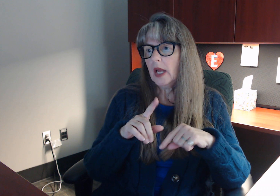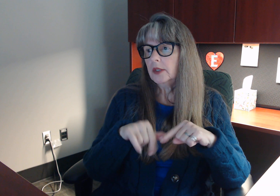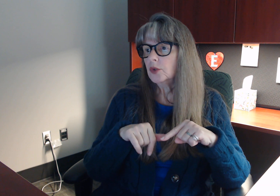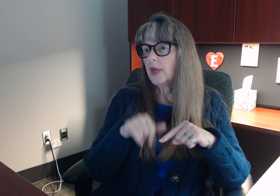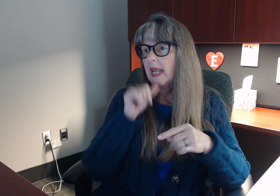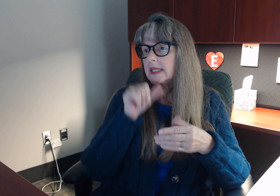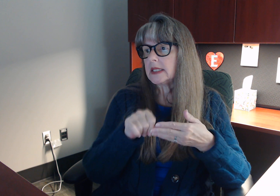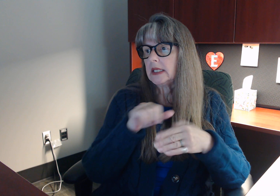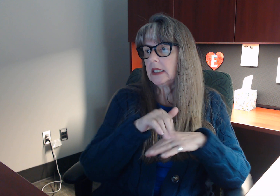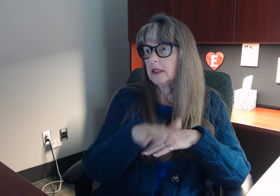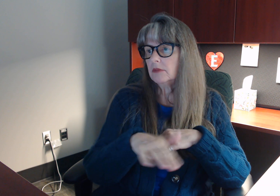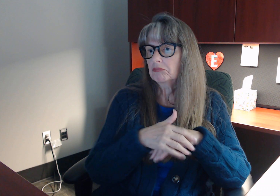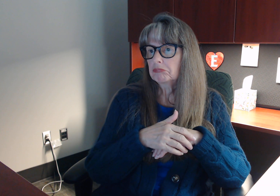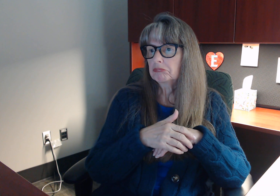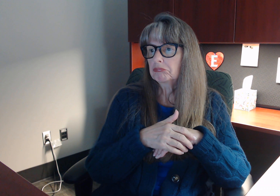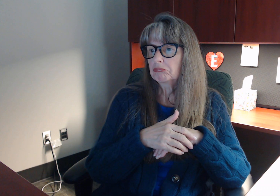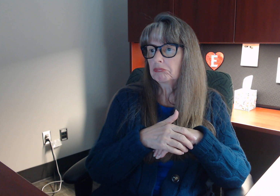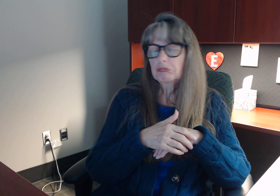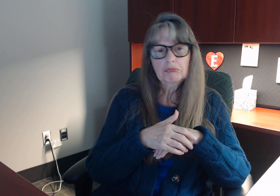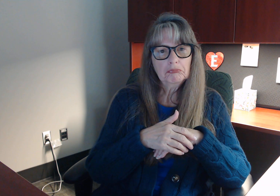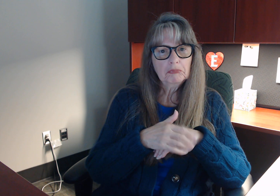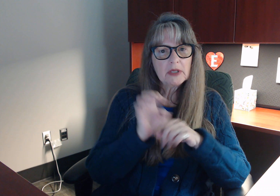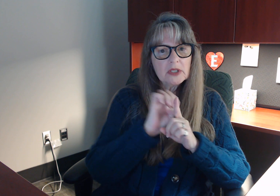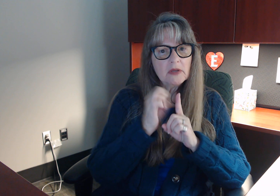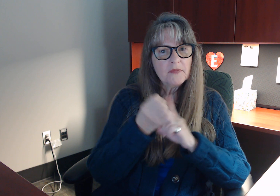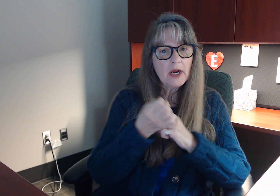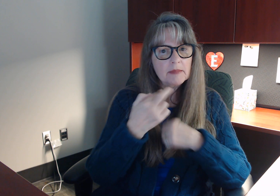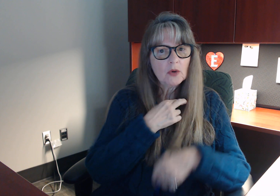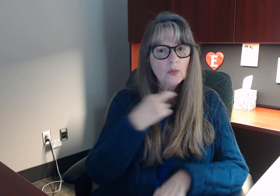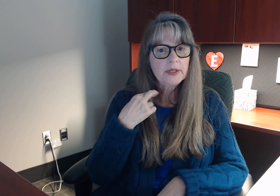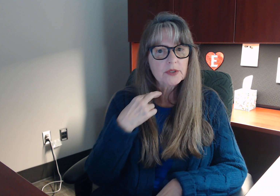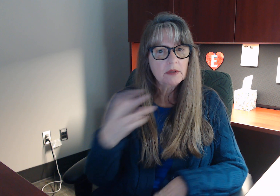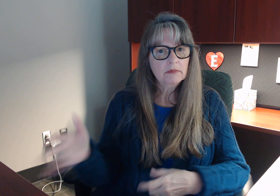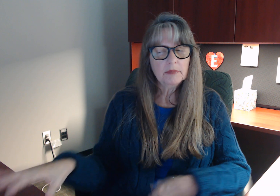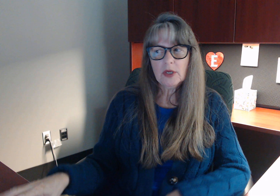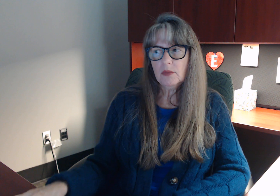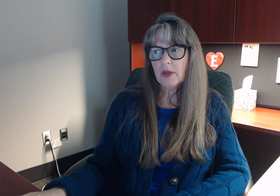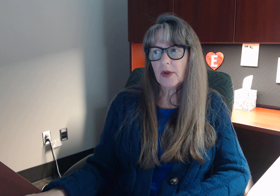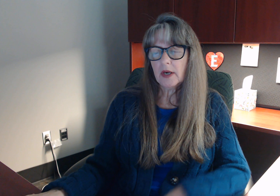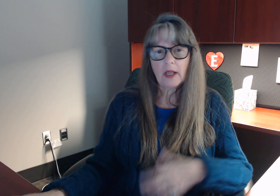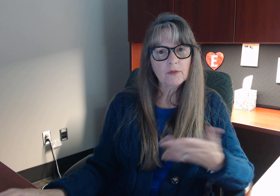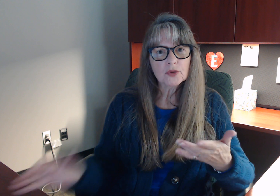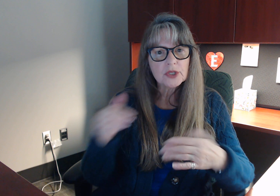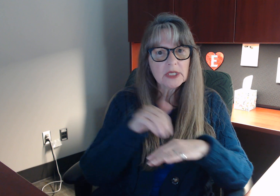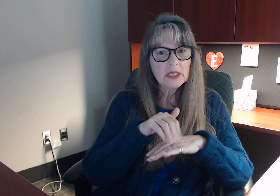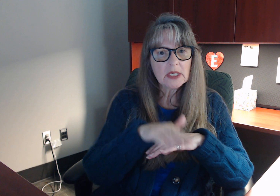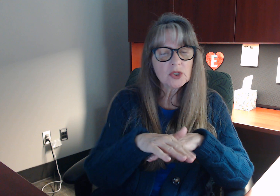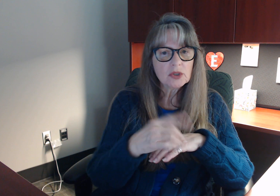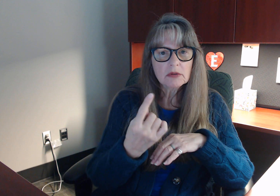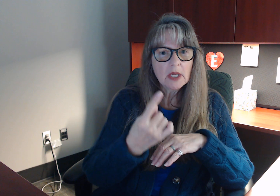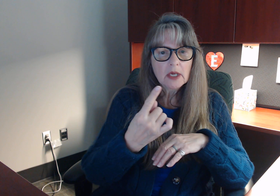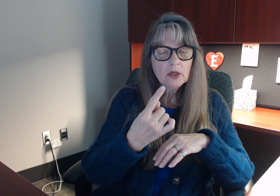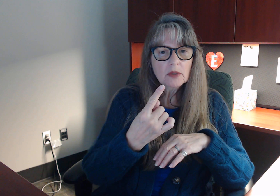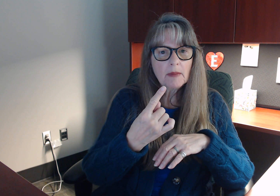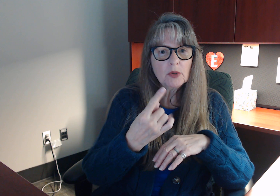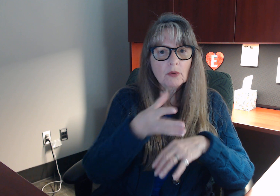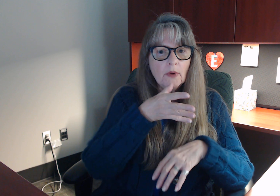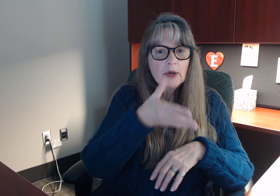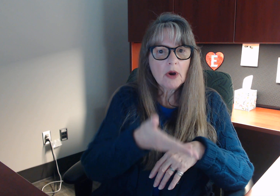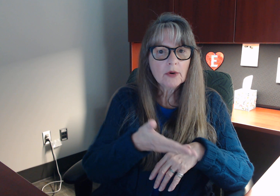you can't send it because it's environmental risk. But who would have thought? Like if you're just sending it to, maybe your granddaughter